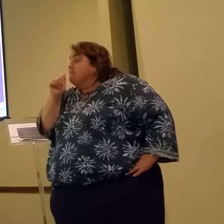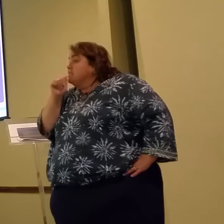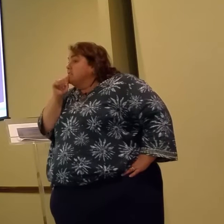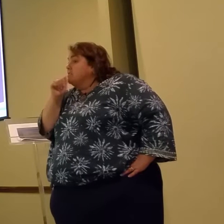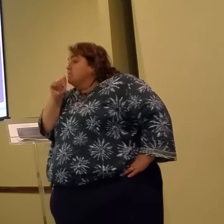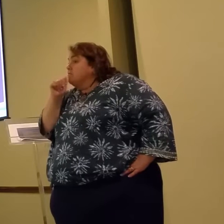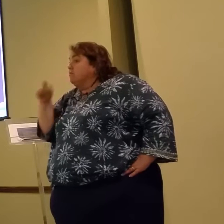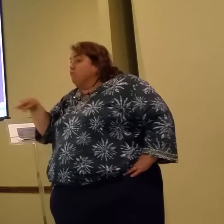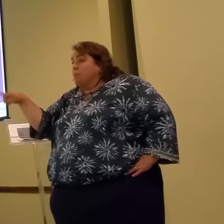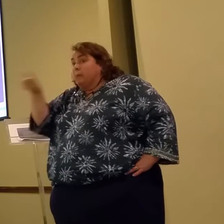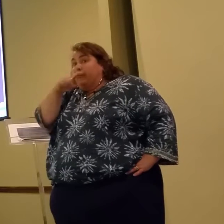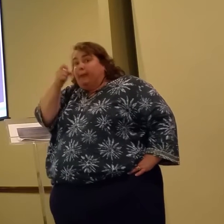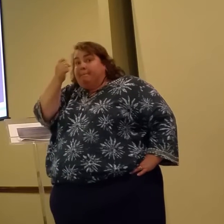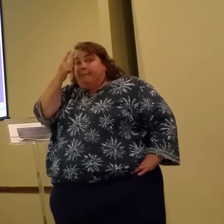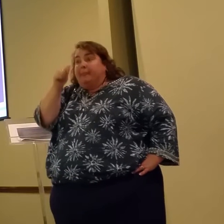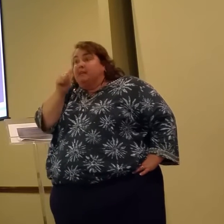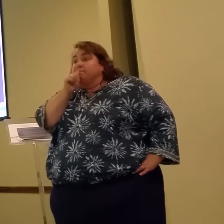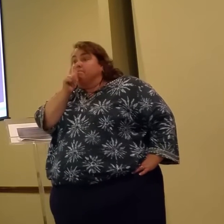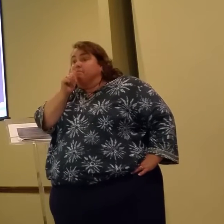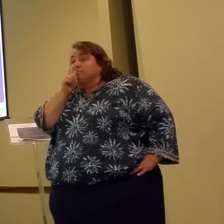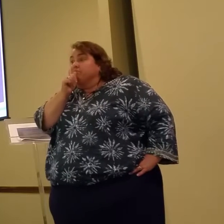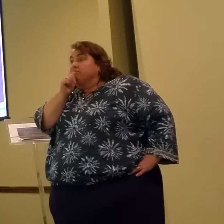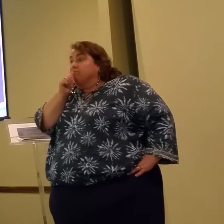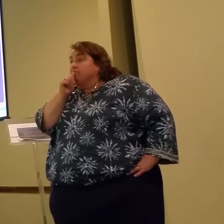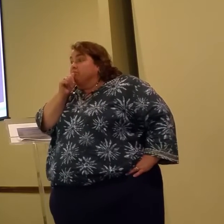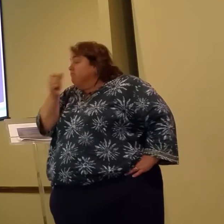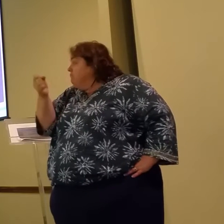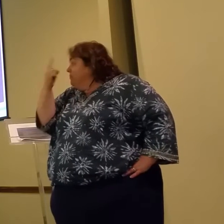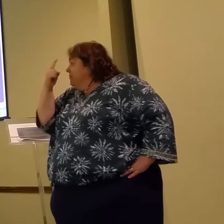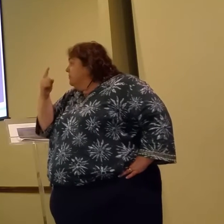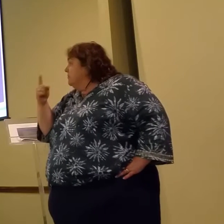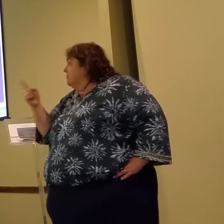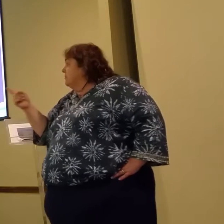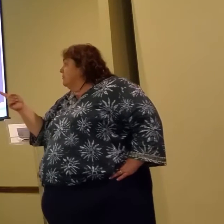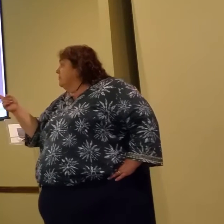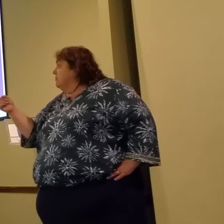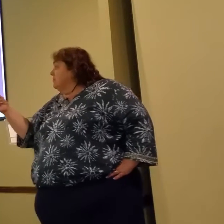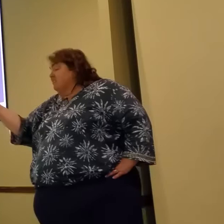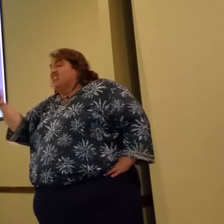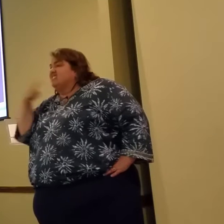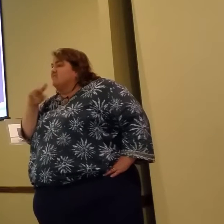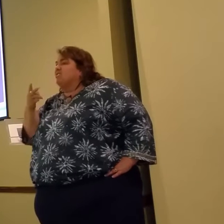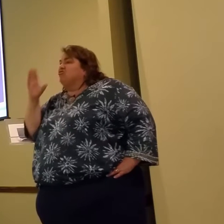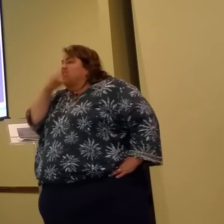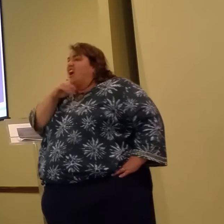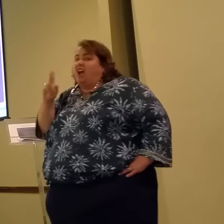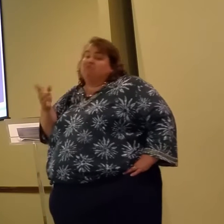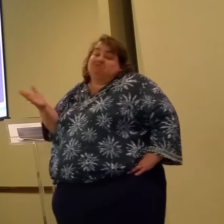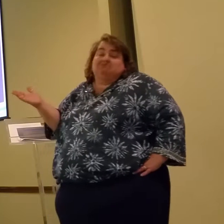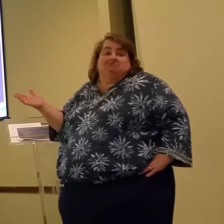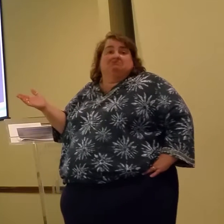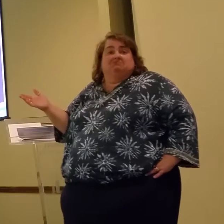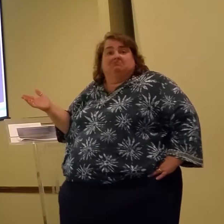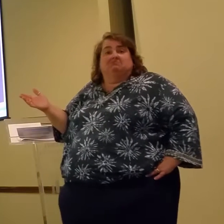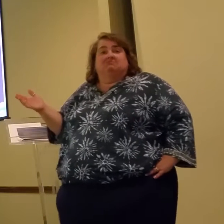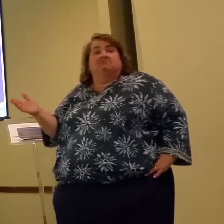And do you all understand what confidentiality actually means? He says, oh, it means, keep your mouth